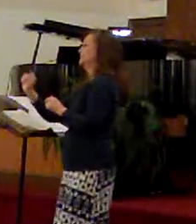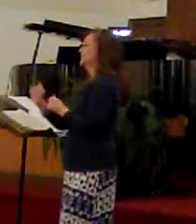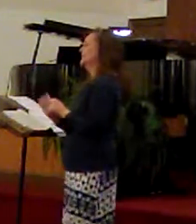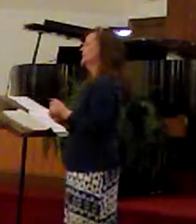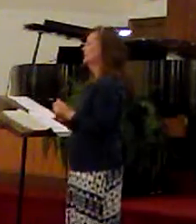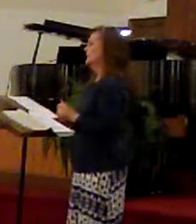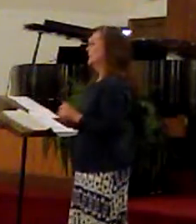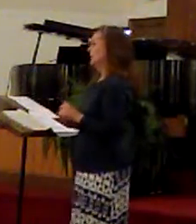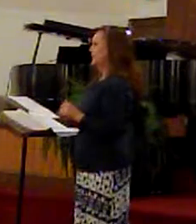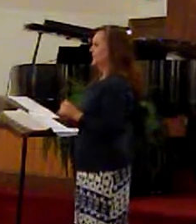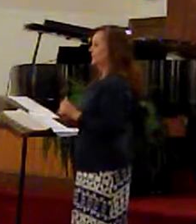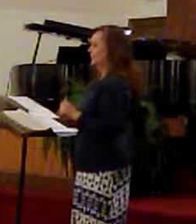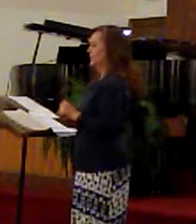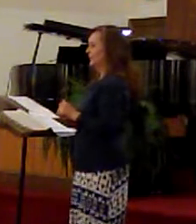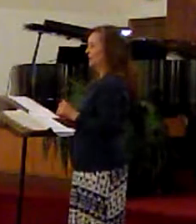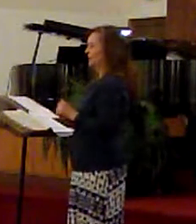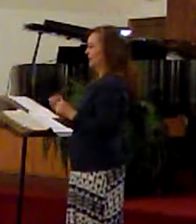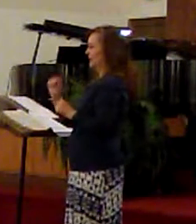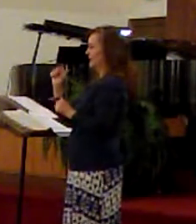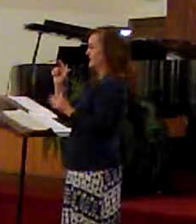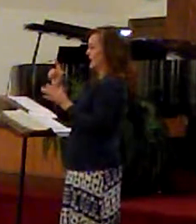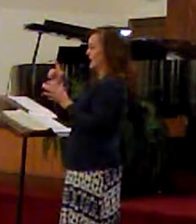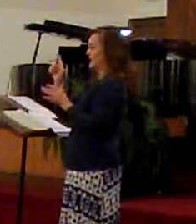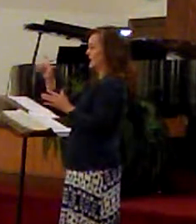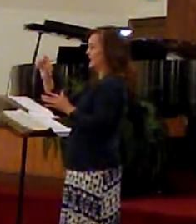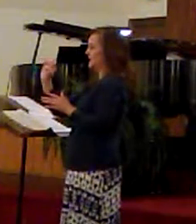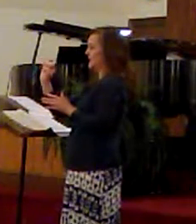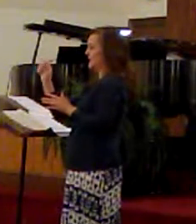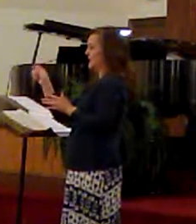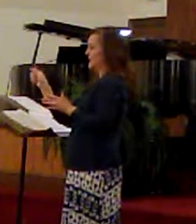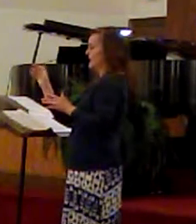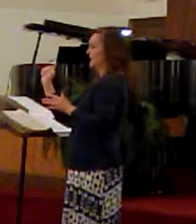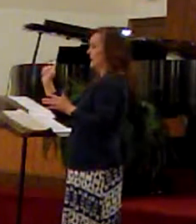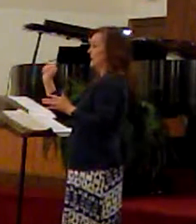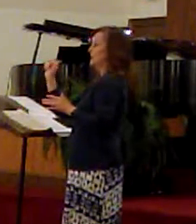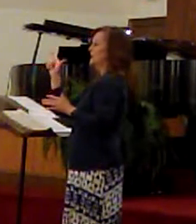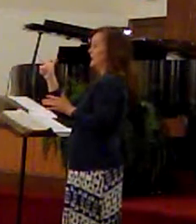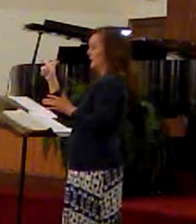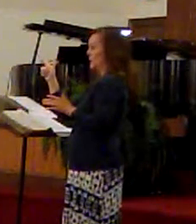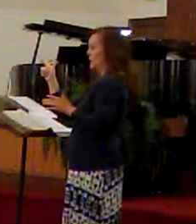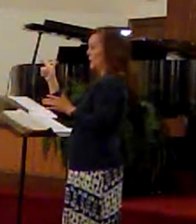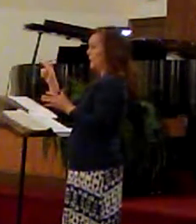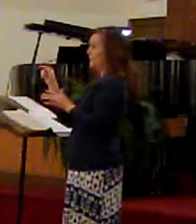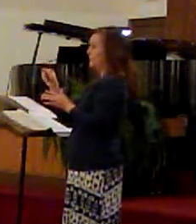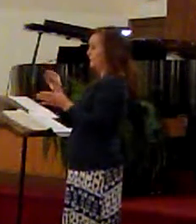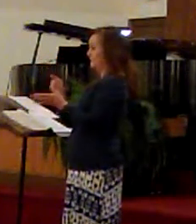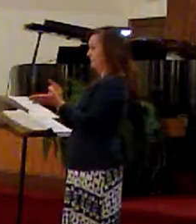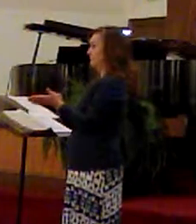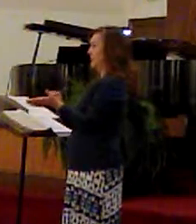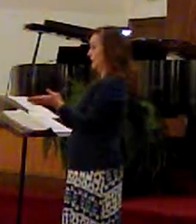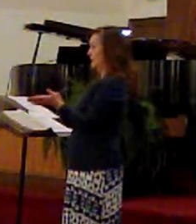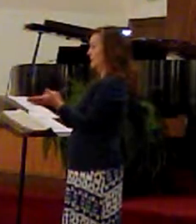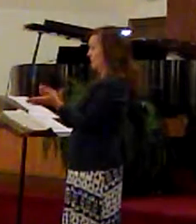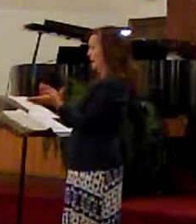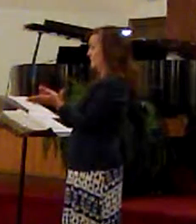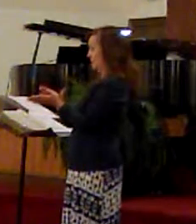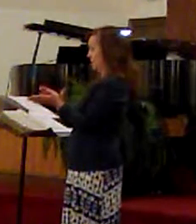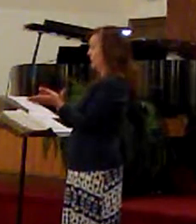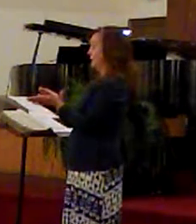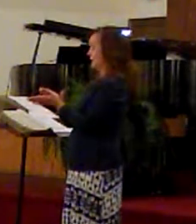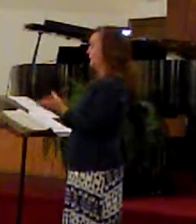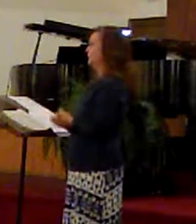Firstly, it is a legal document, and as such, is written oftentimes in legal terms.